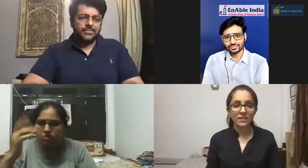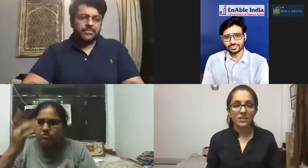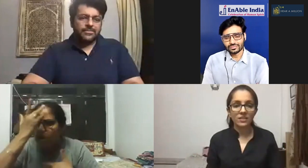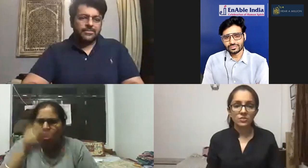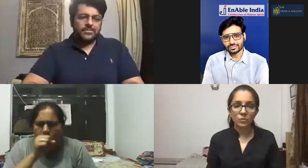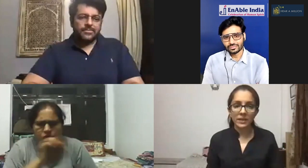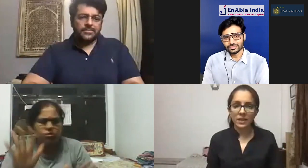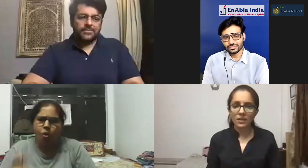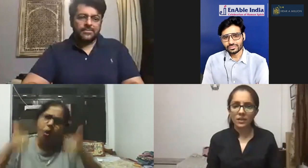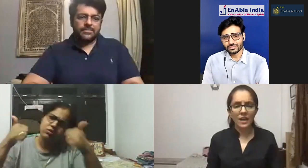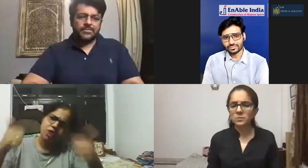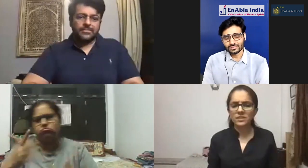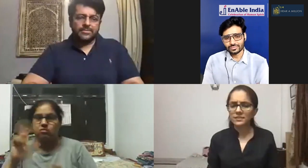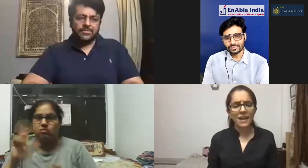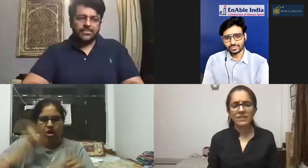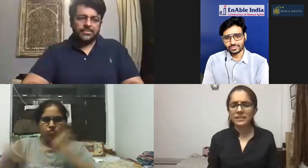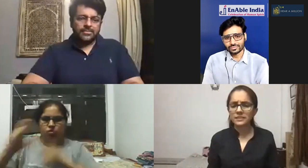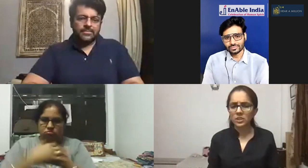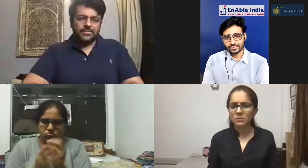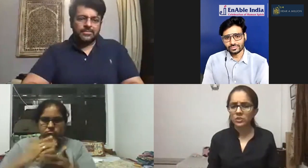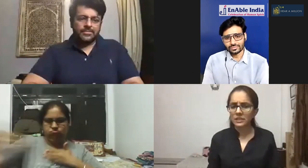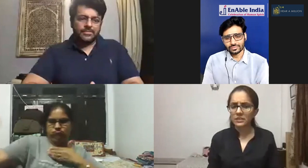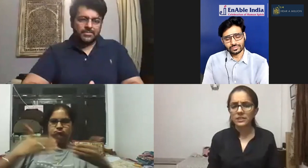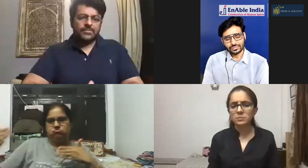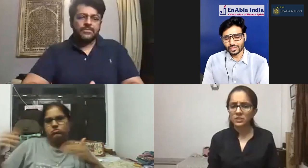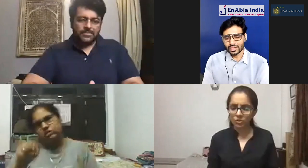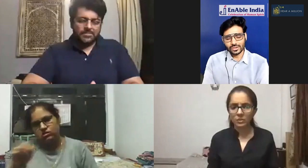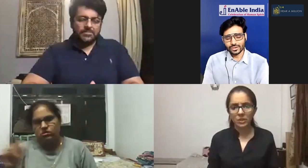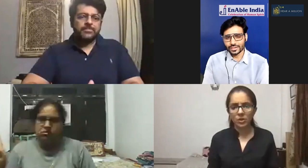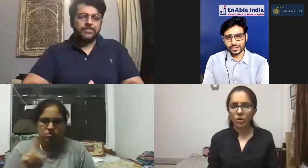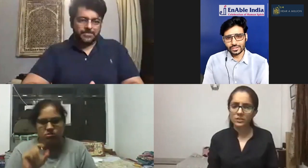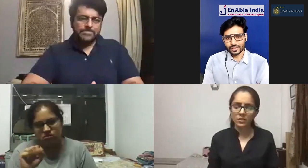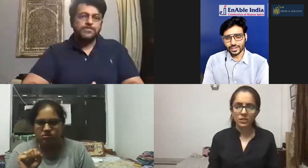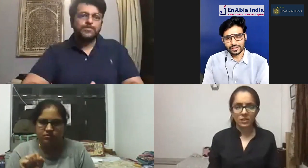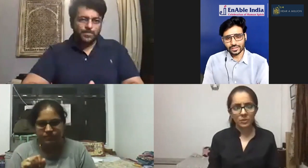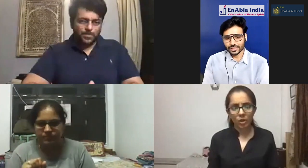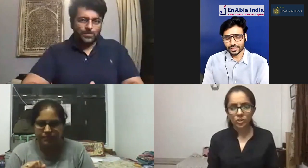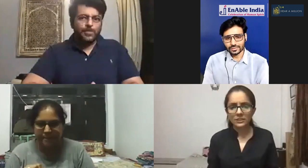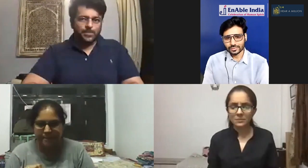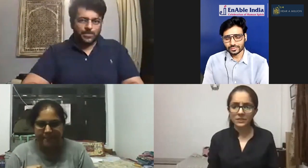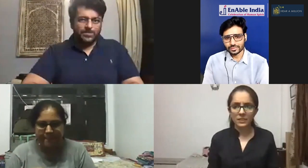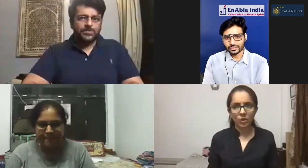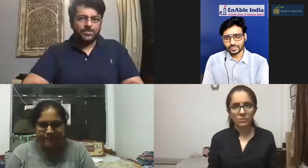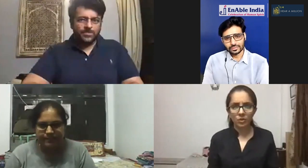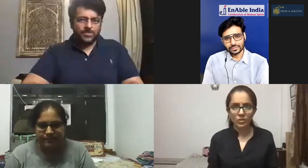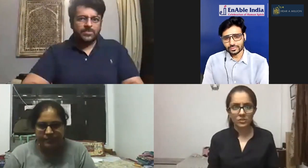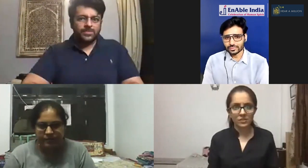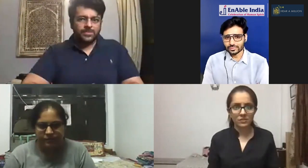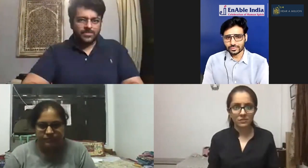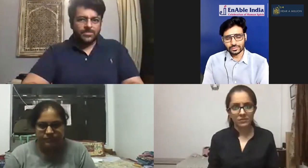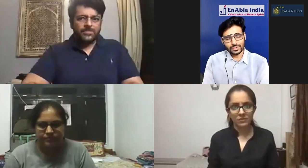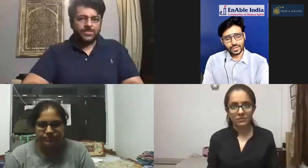All right. So my husband doesn't have any symptoms or anything. He's been, That's all keeping right. all That's all the right. precautions. He's been taking all